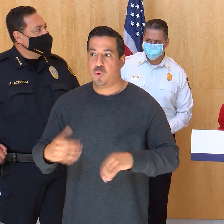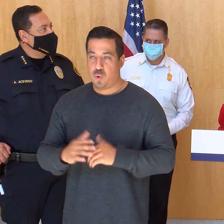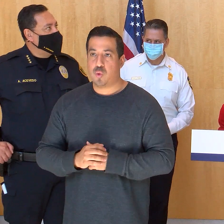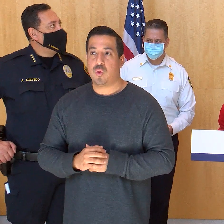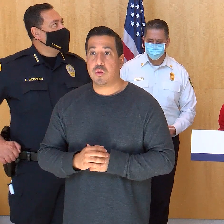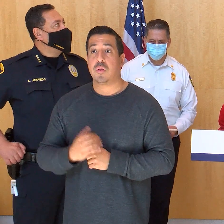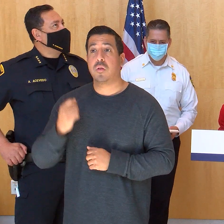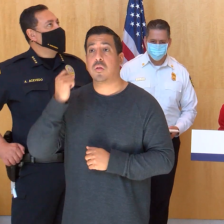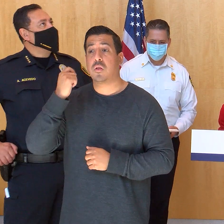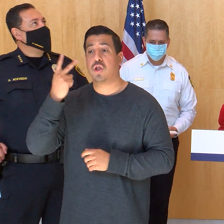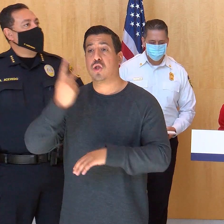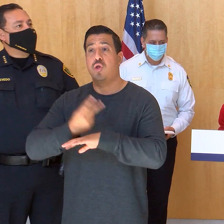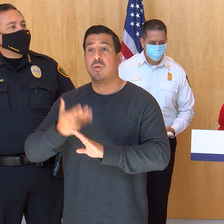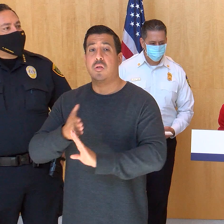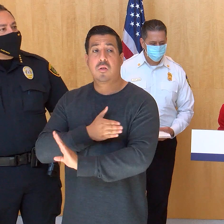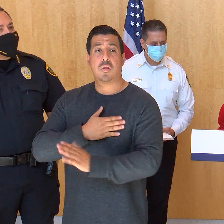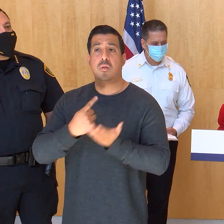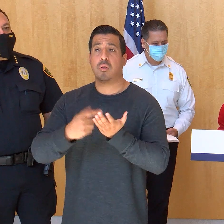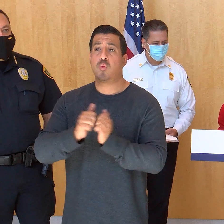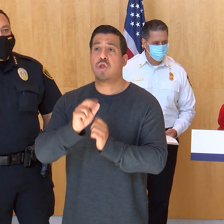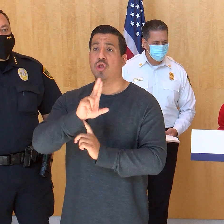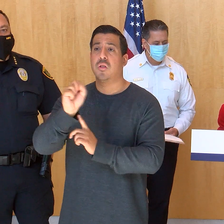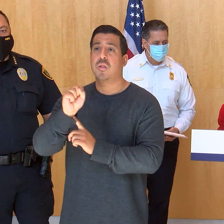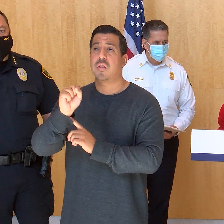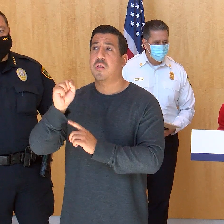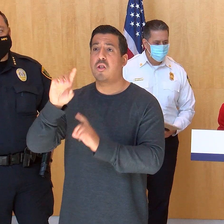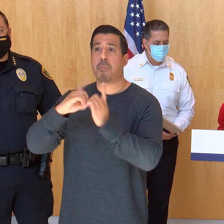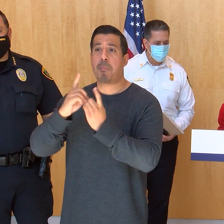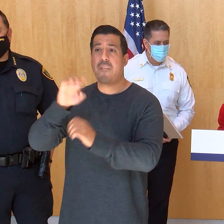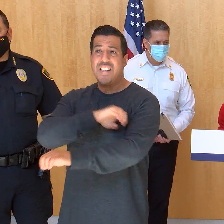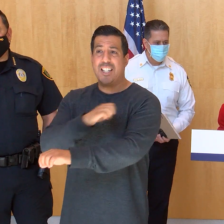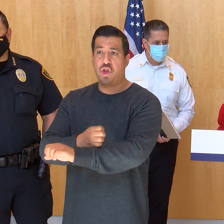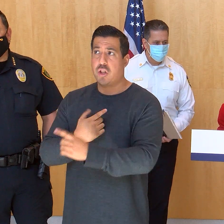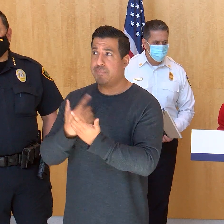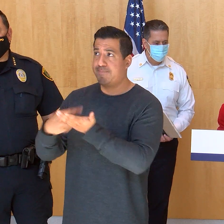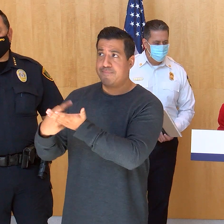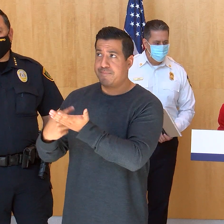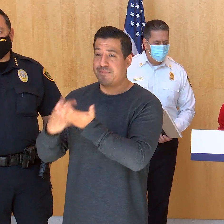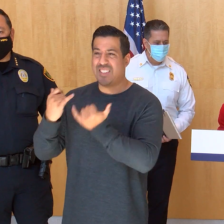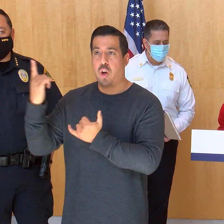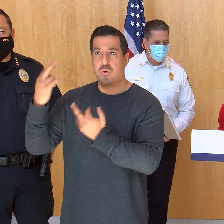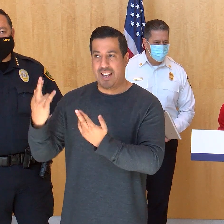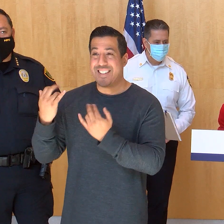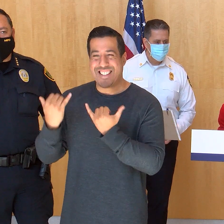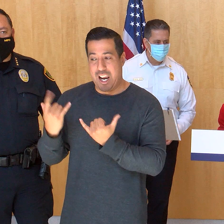last 2 days, I have met by phone with the United States Department of Energy, and they are now working